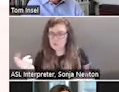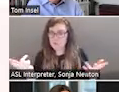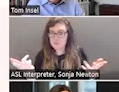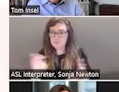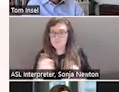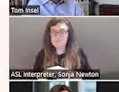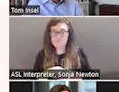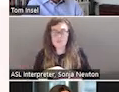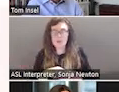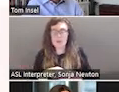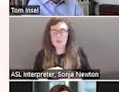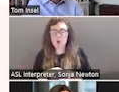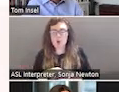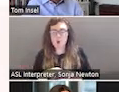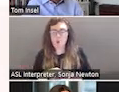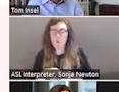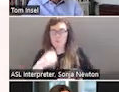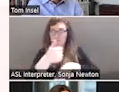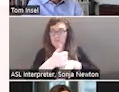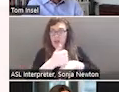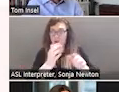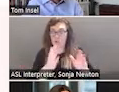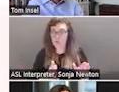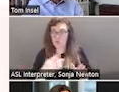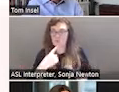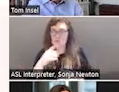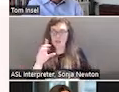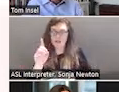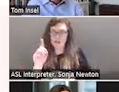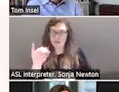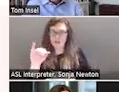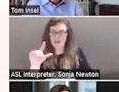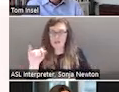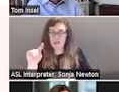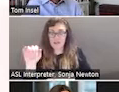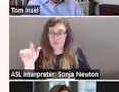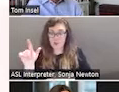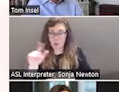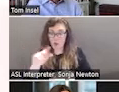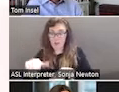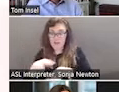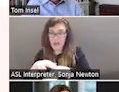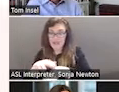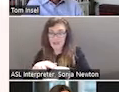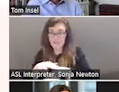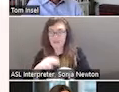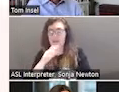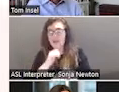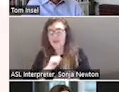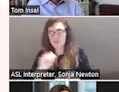their founder used to say, that for the digital natives, people under the age of 25, when they think about